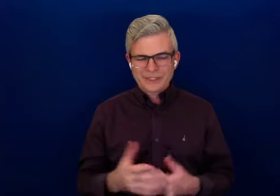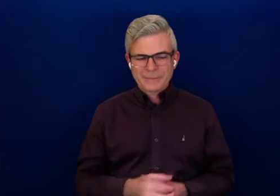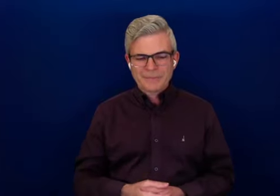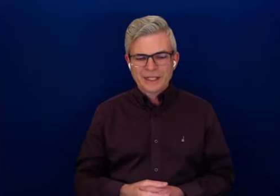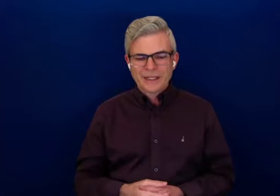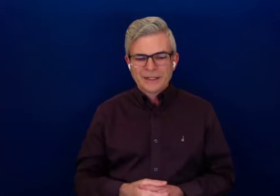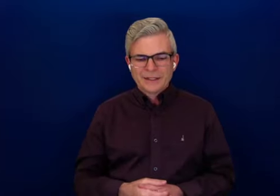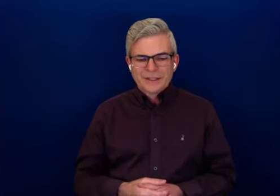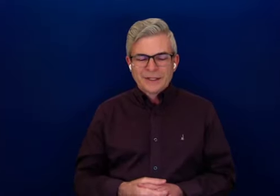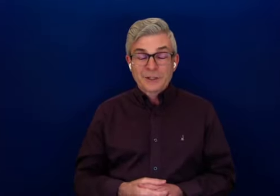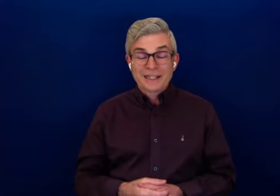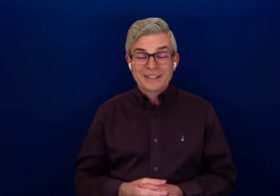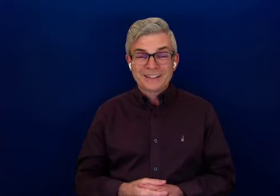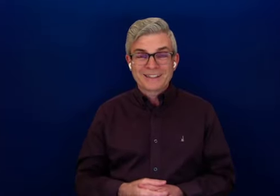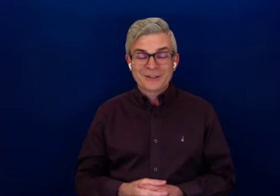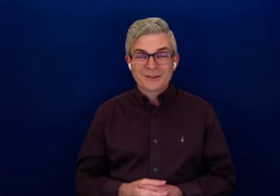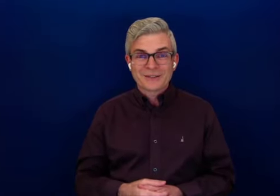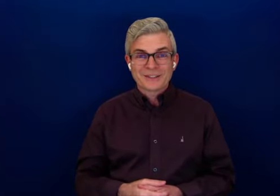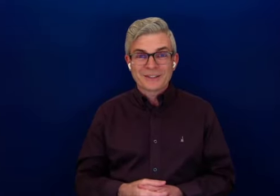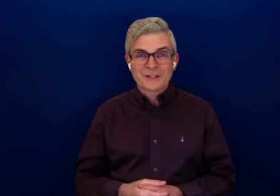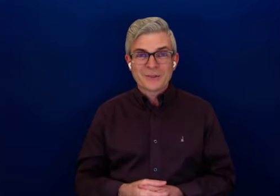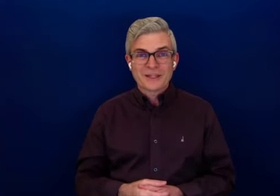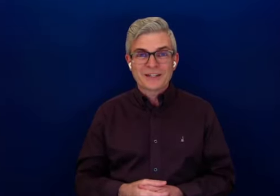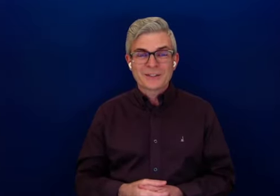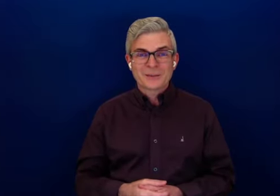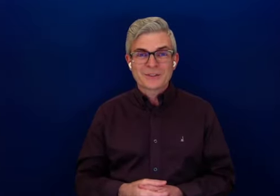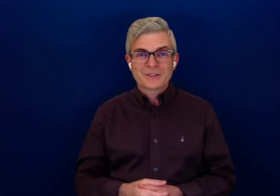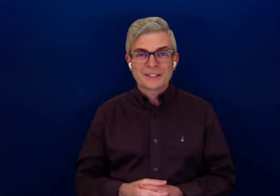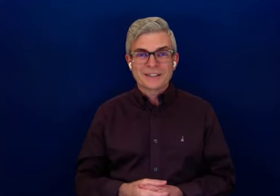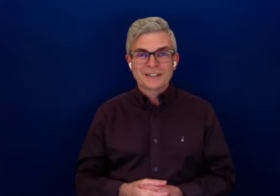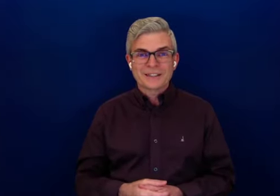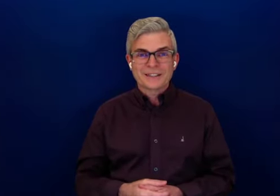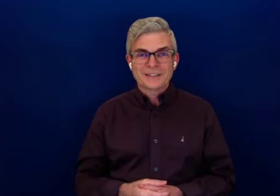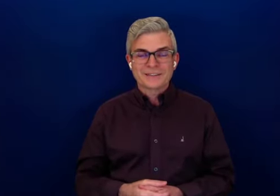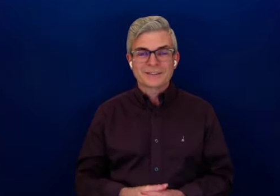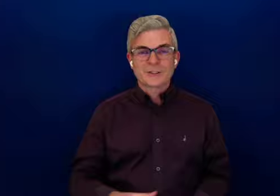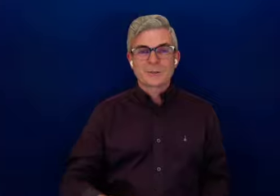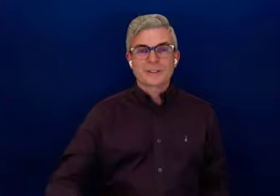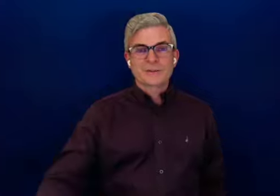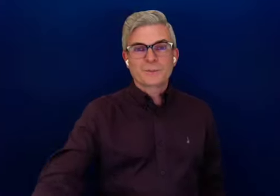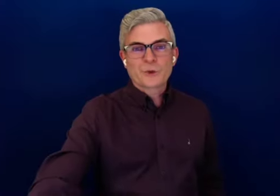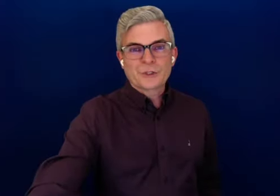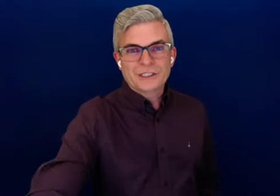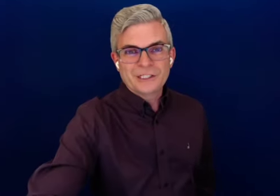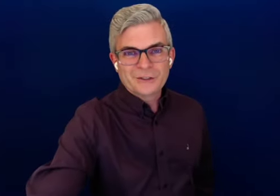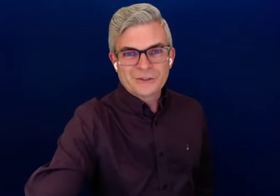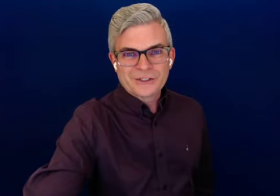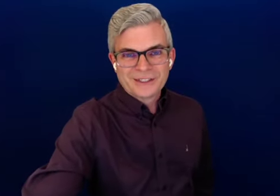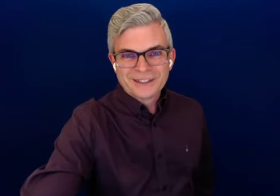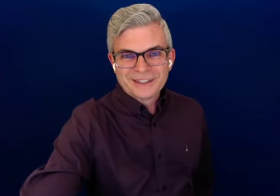saying. Okay, so I hope that helps, and I hope I didn't bore you to tears.